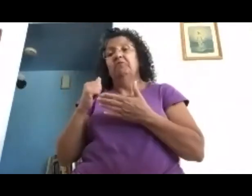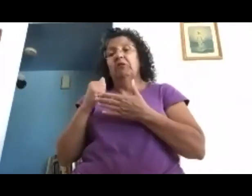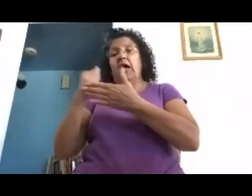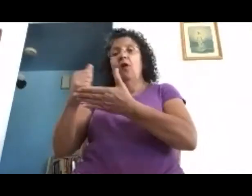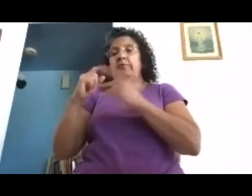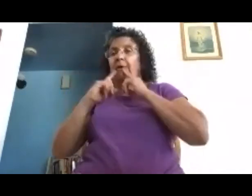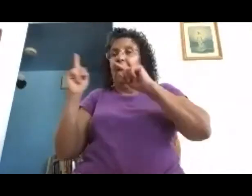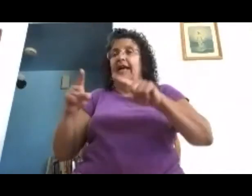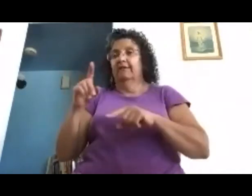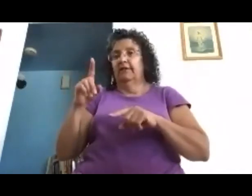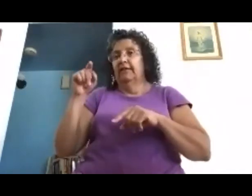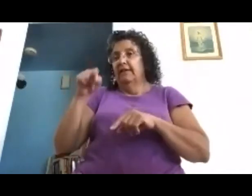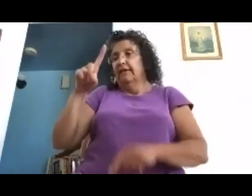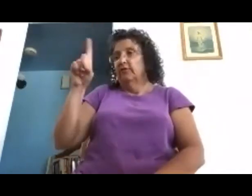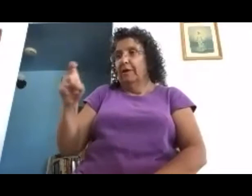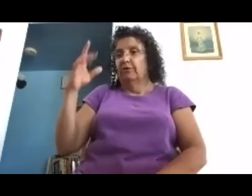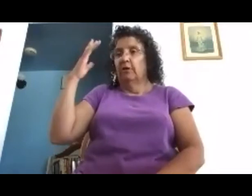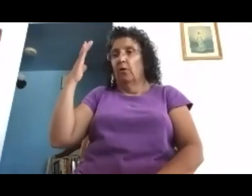sprout faster.